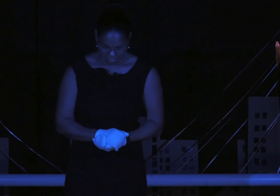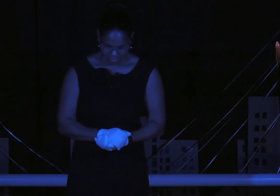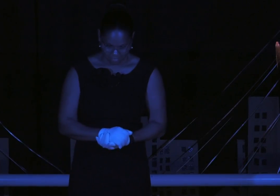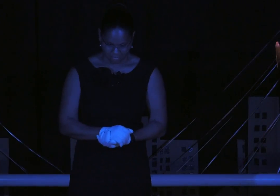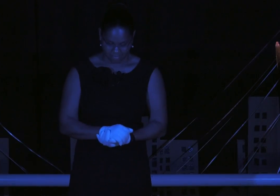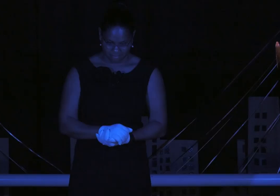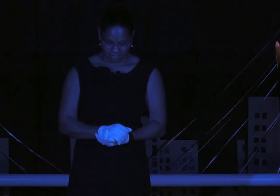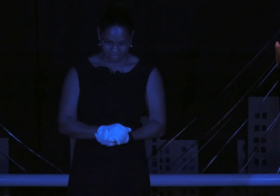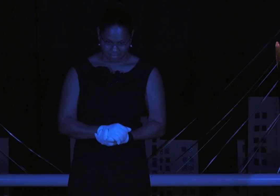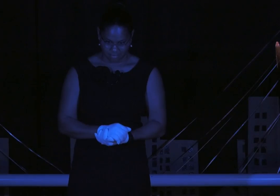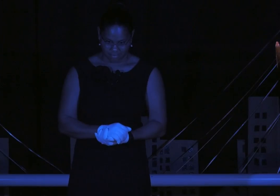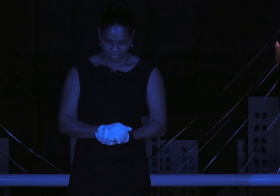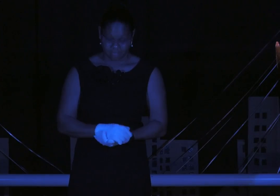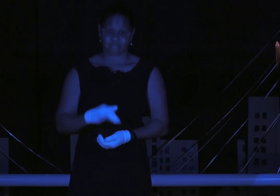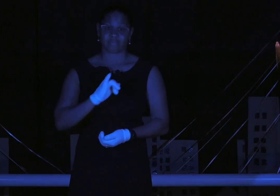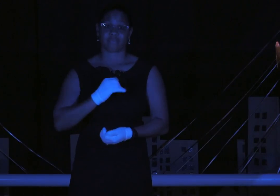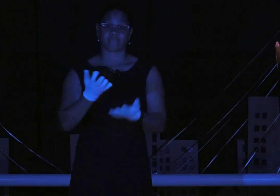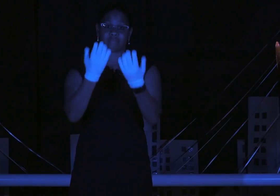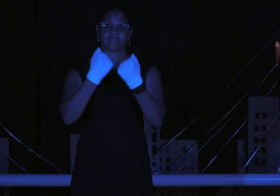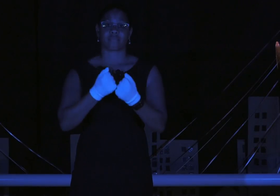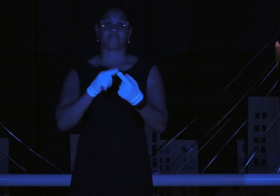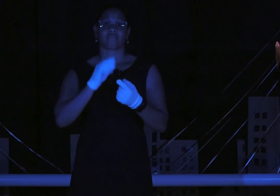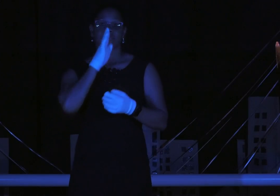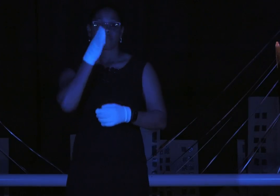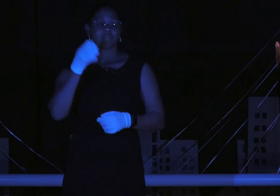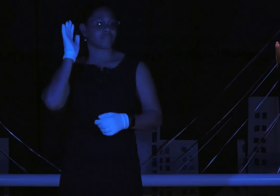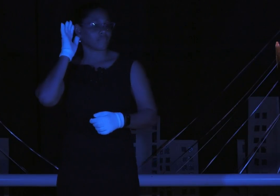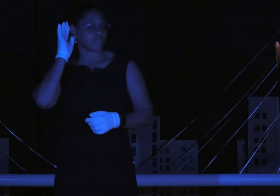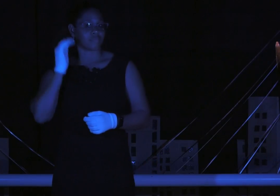I Want to Be Heard by Antoinette Gale.